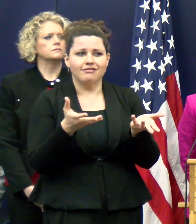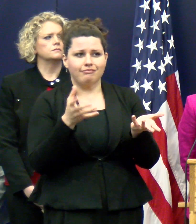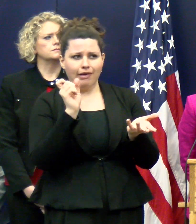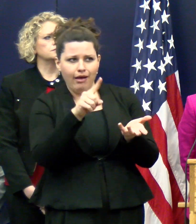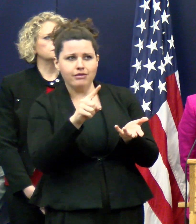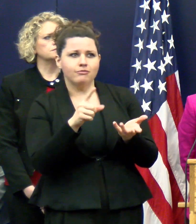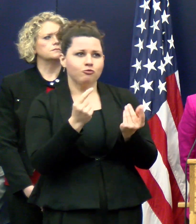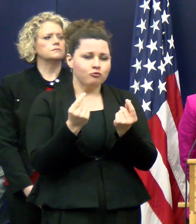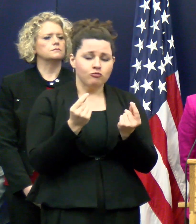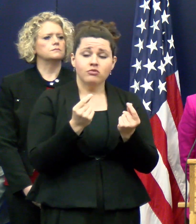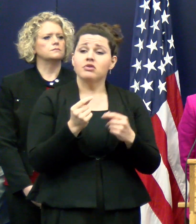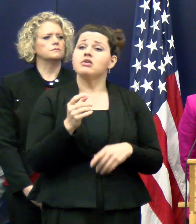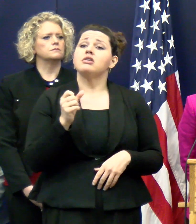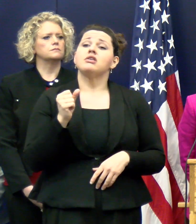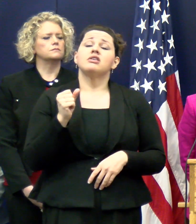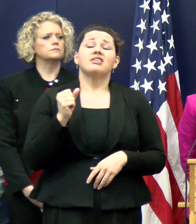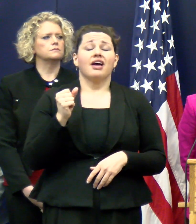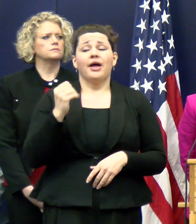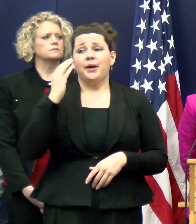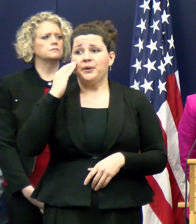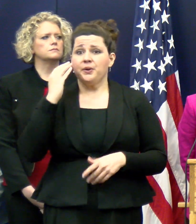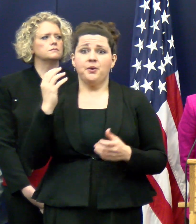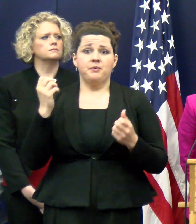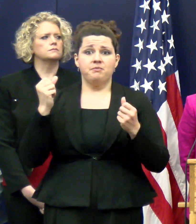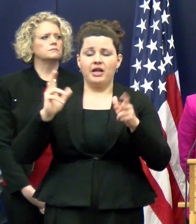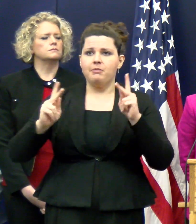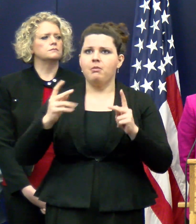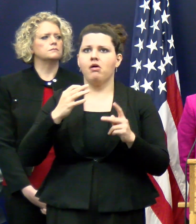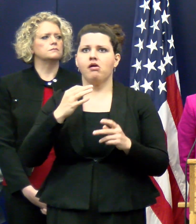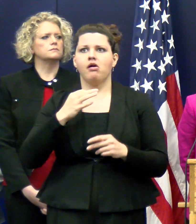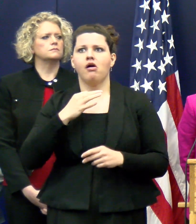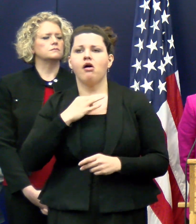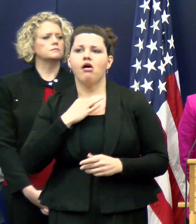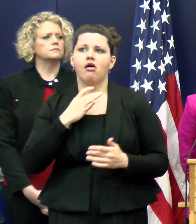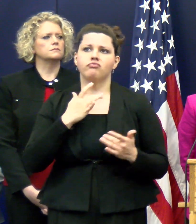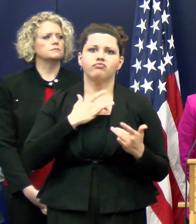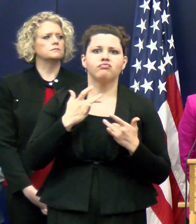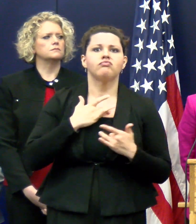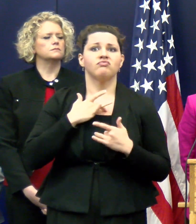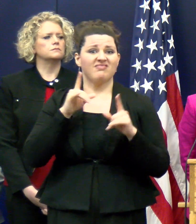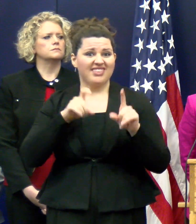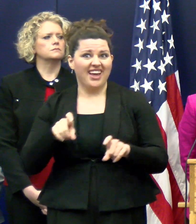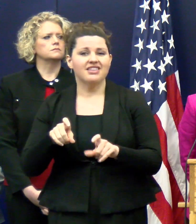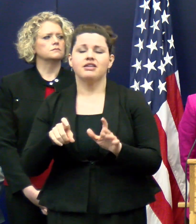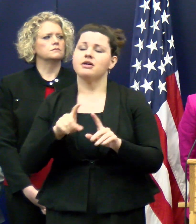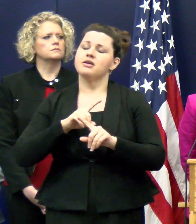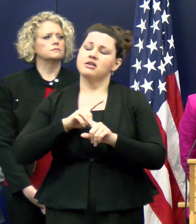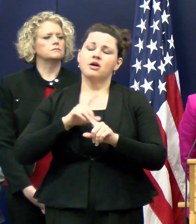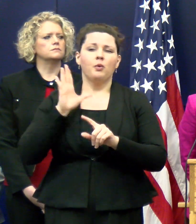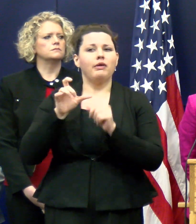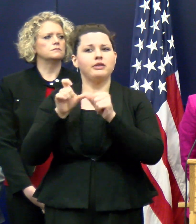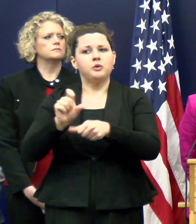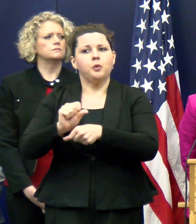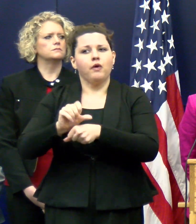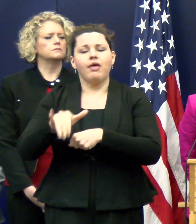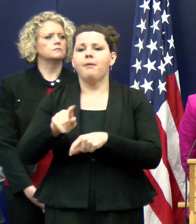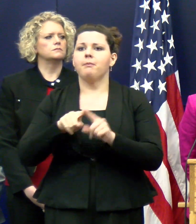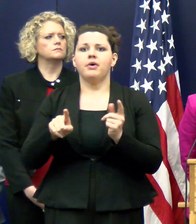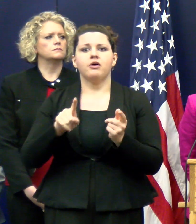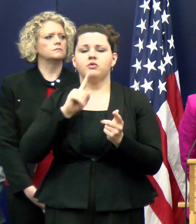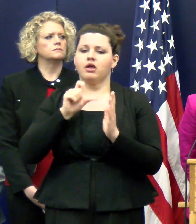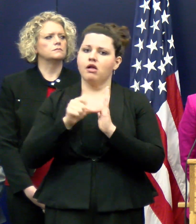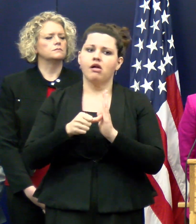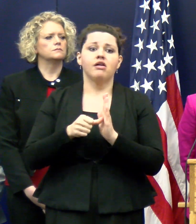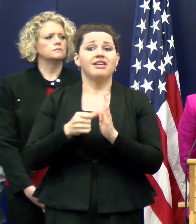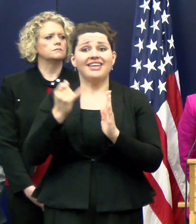recognize that there are a lot of questions and concerns around testing, and we're going to continue to work with people on that, but I also want to emphasize it's important just to generally